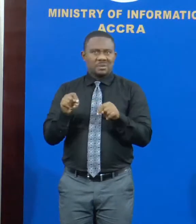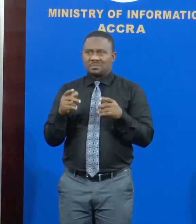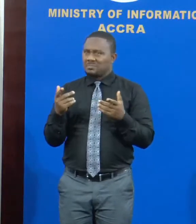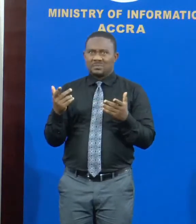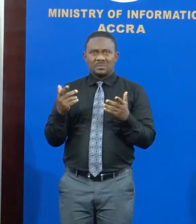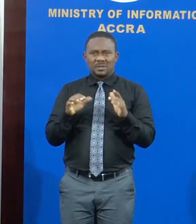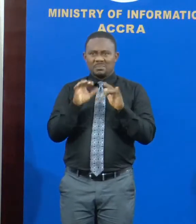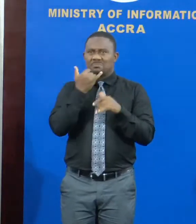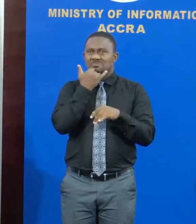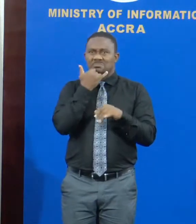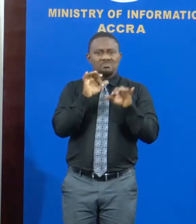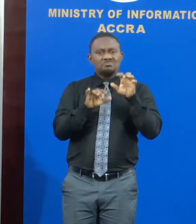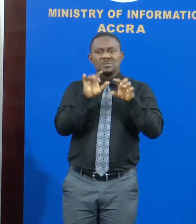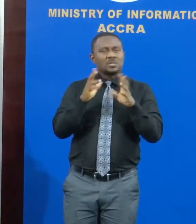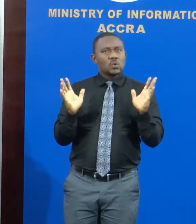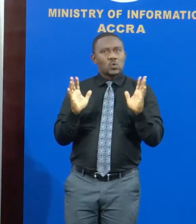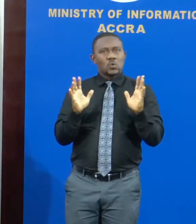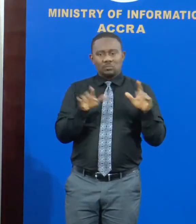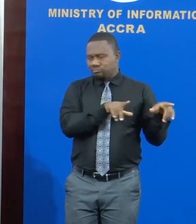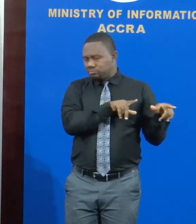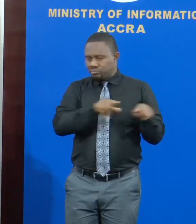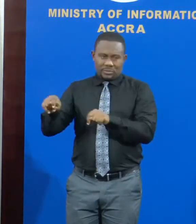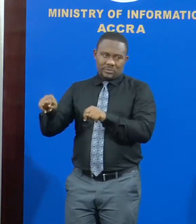transcription errors and so on and so forth.